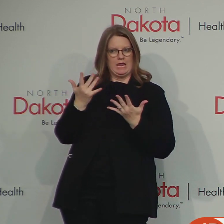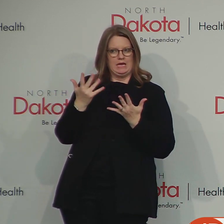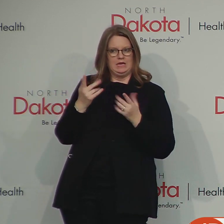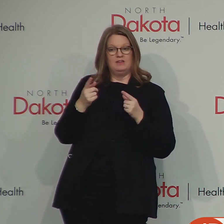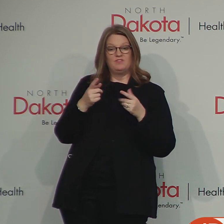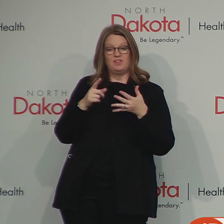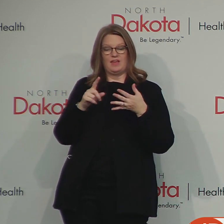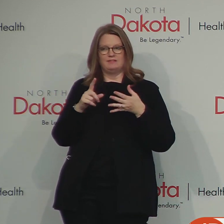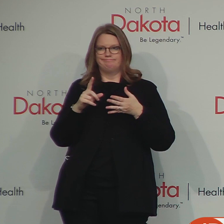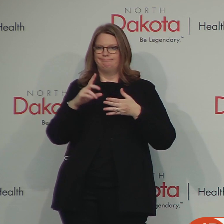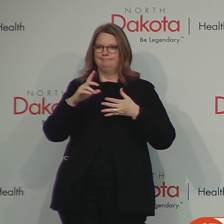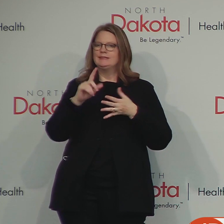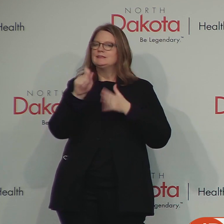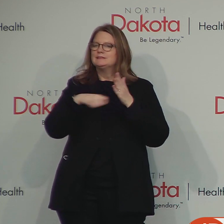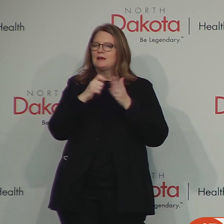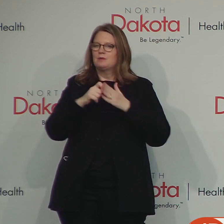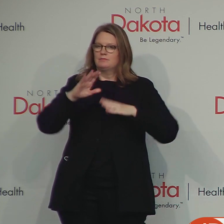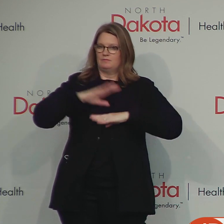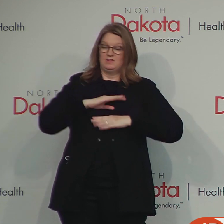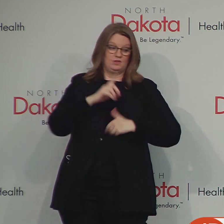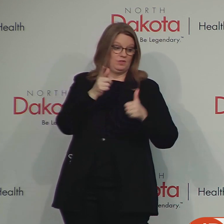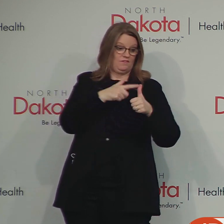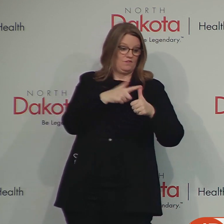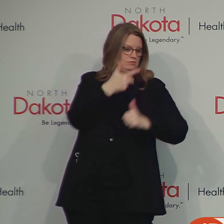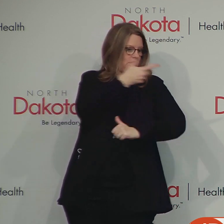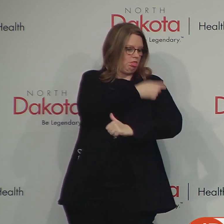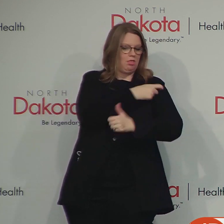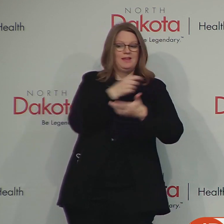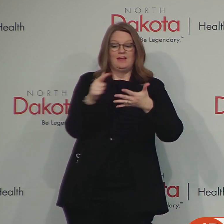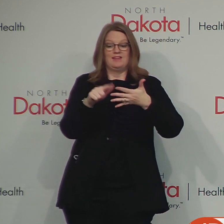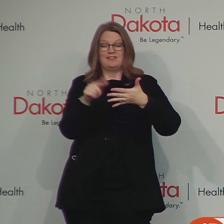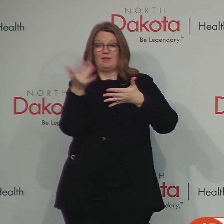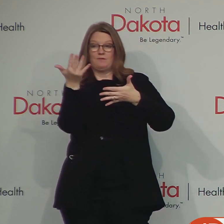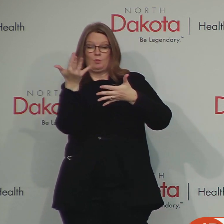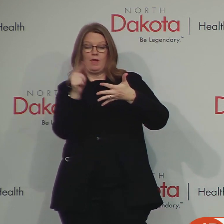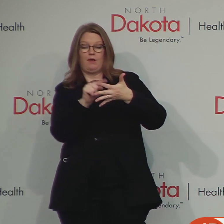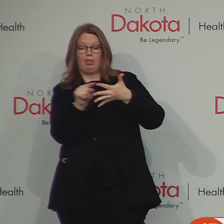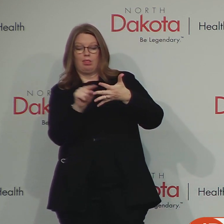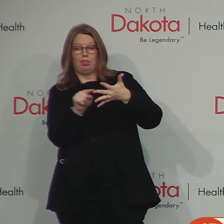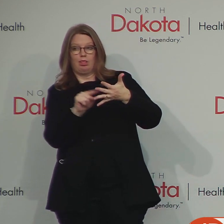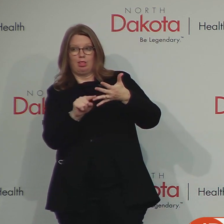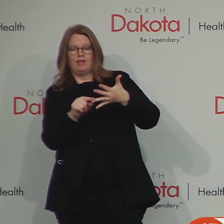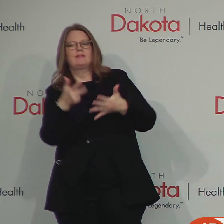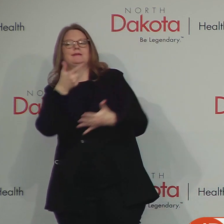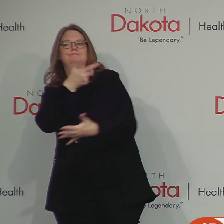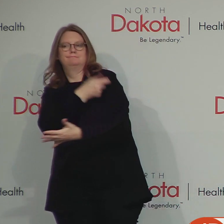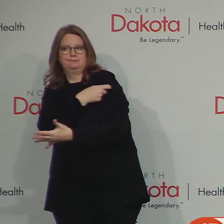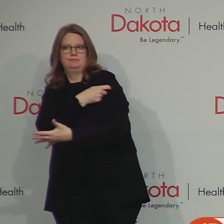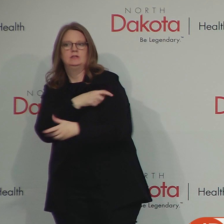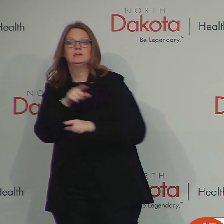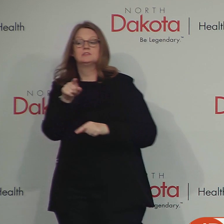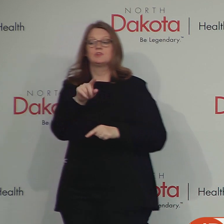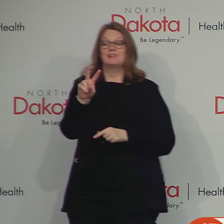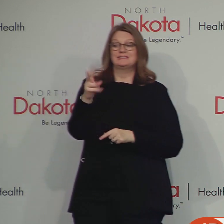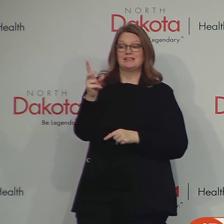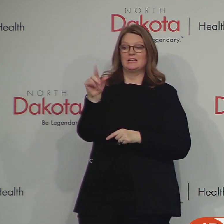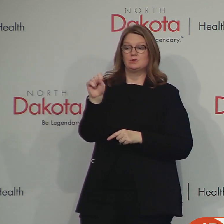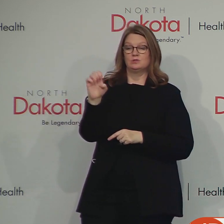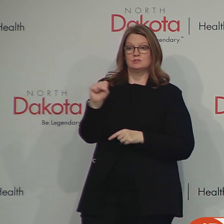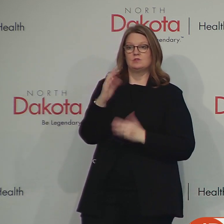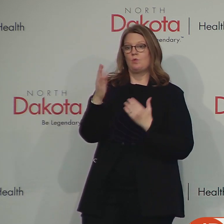interval to be met between the first and second doses. Of the doses that have not been administered, only